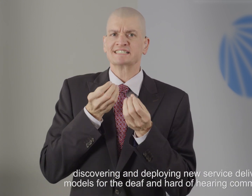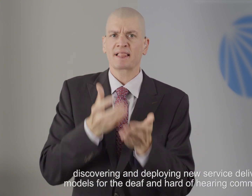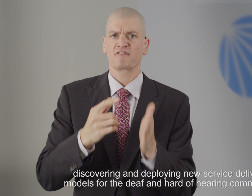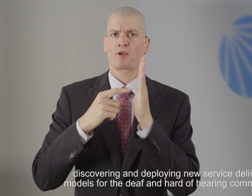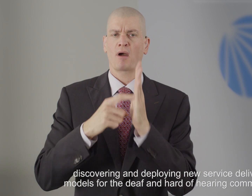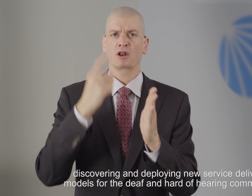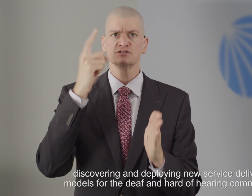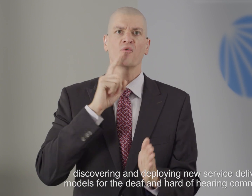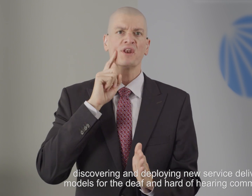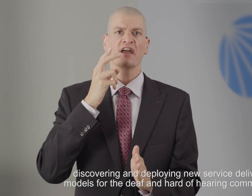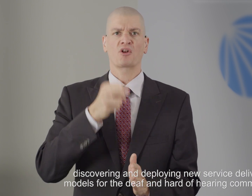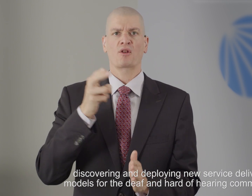deaf and hard of hearing community.